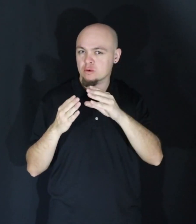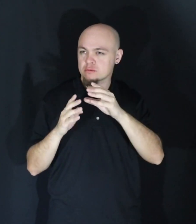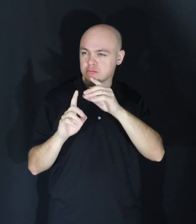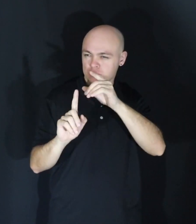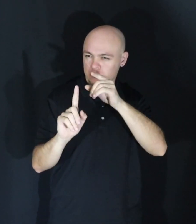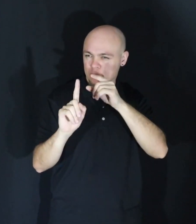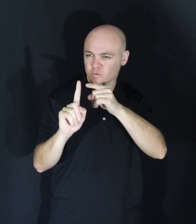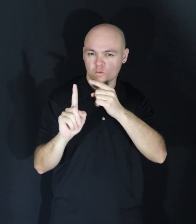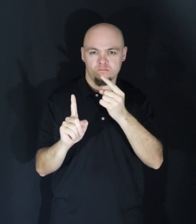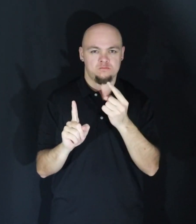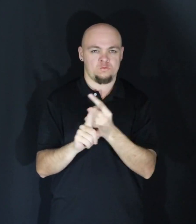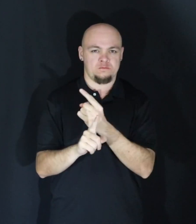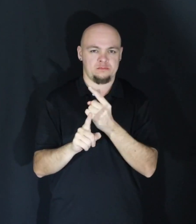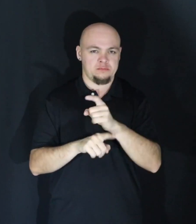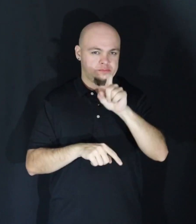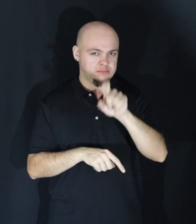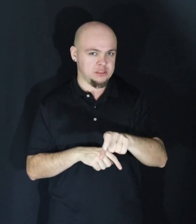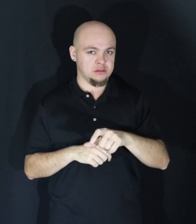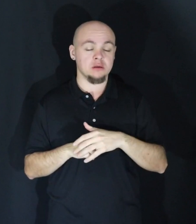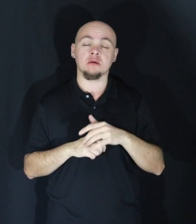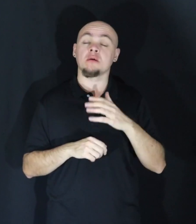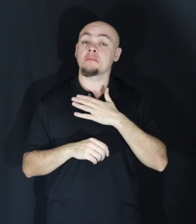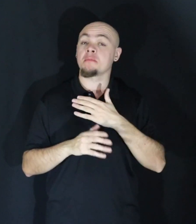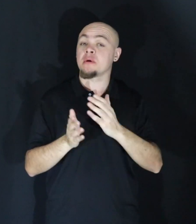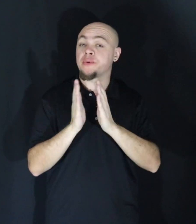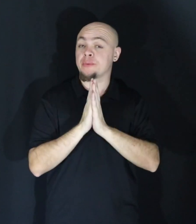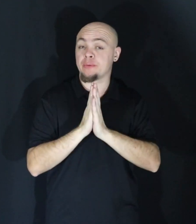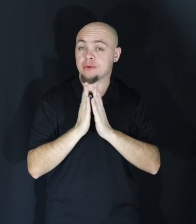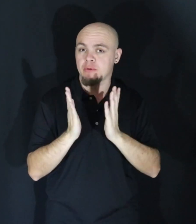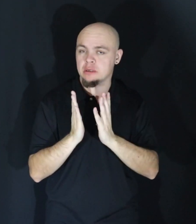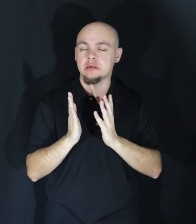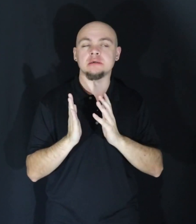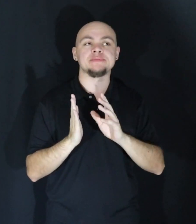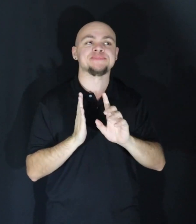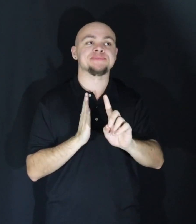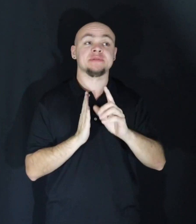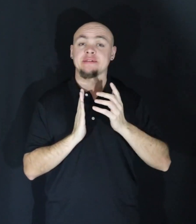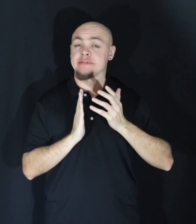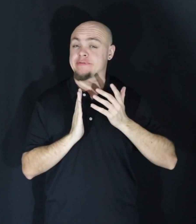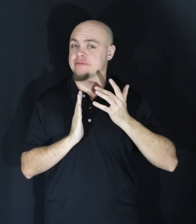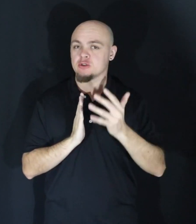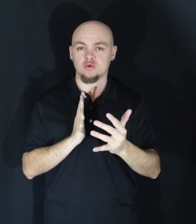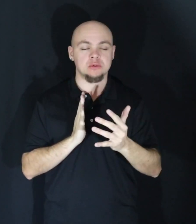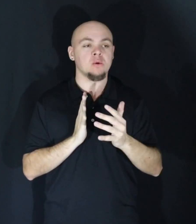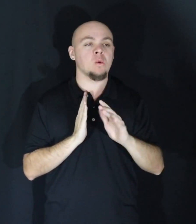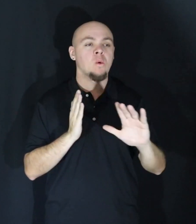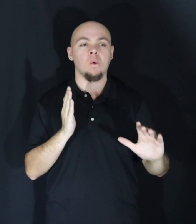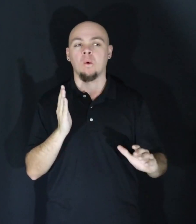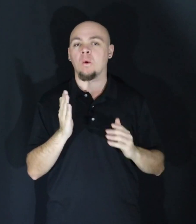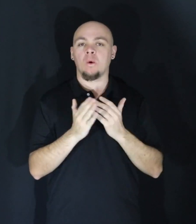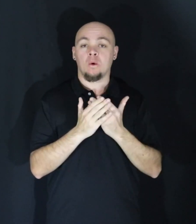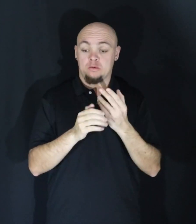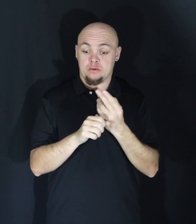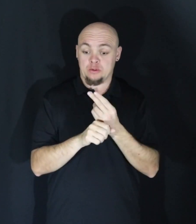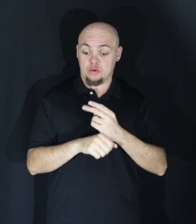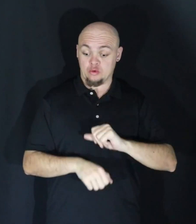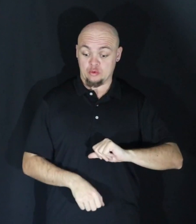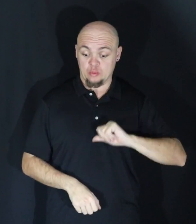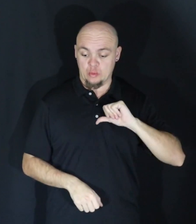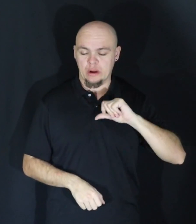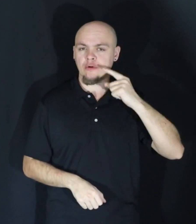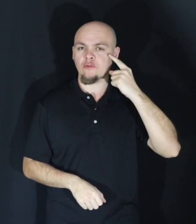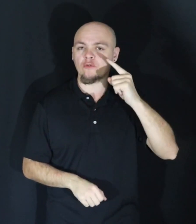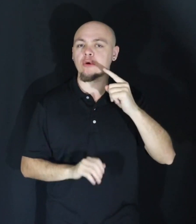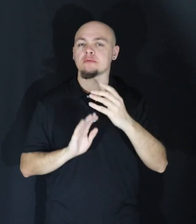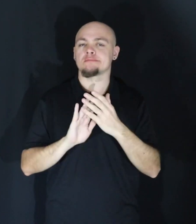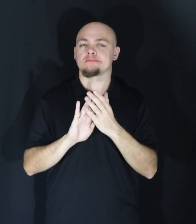direction. I'm praying that one day that we can all use pride to